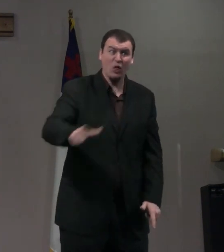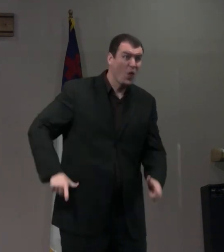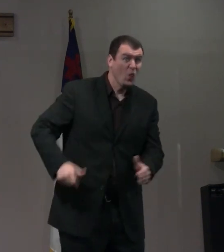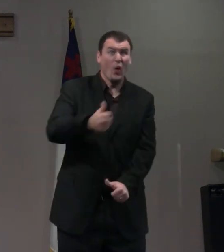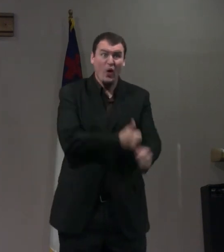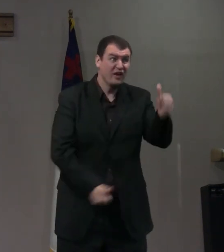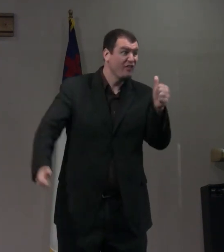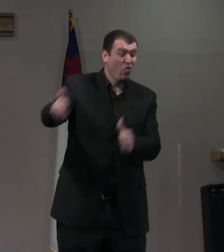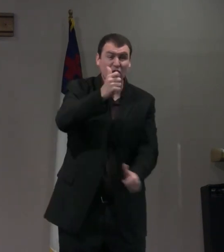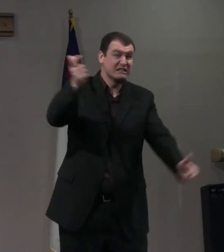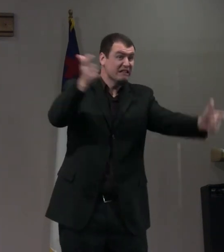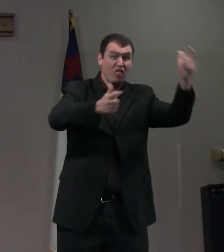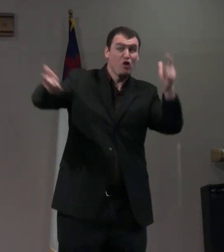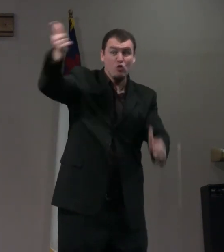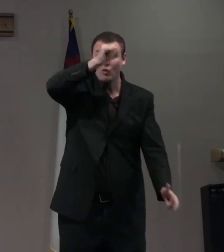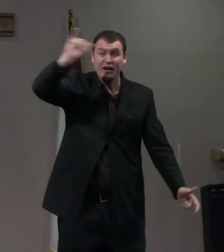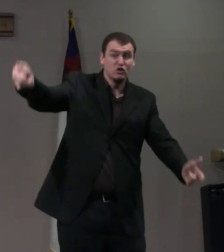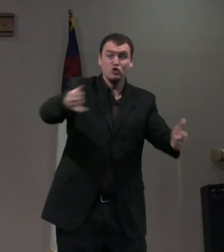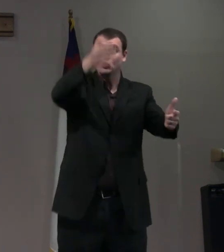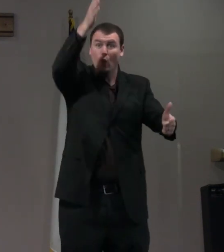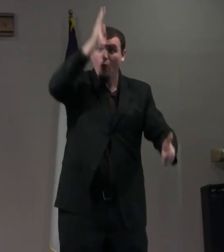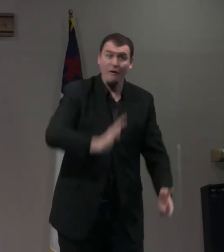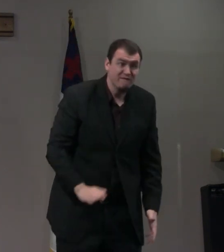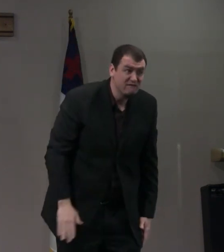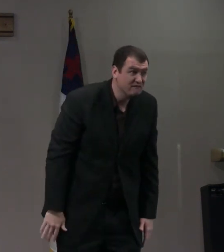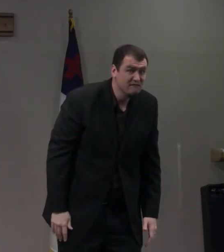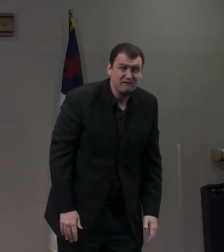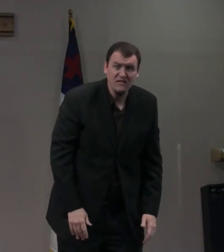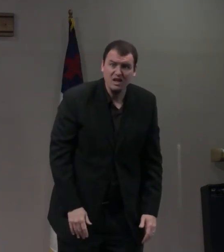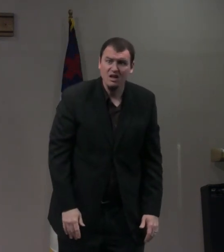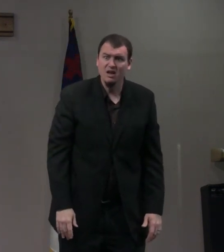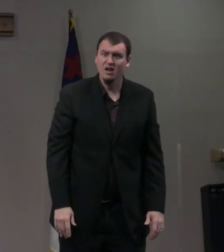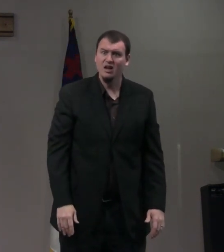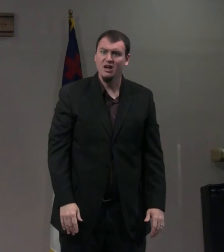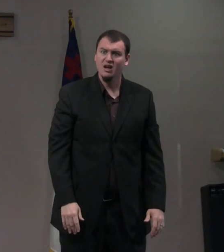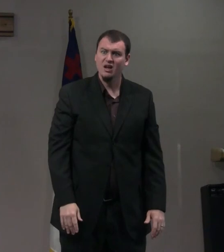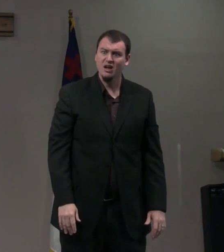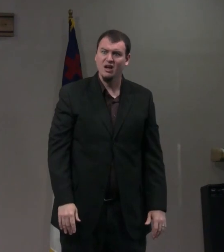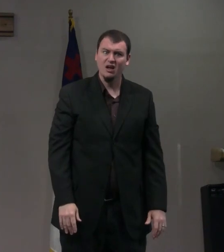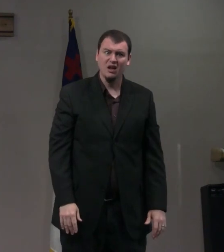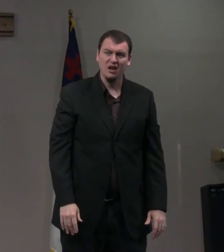of kings, the Lord of lords. Great God.